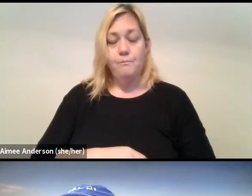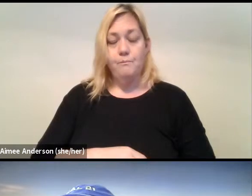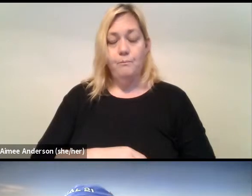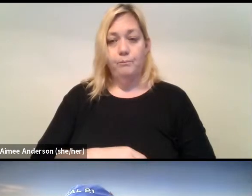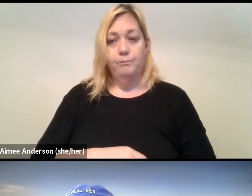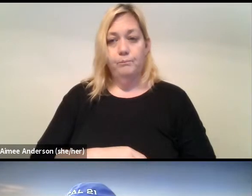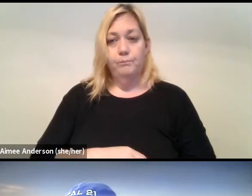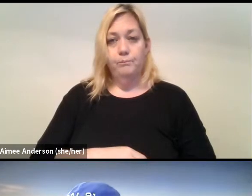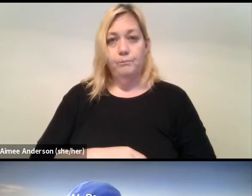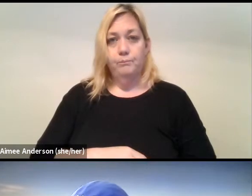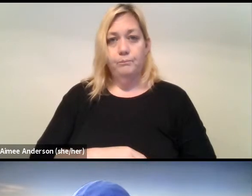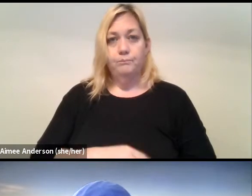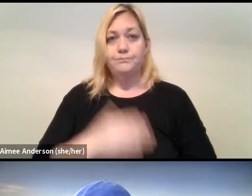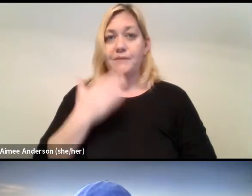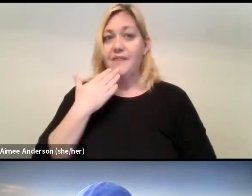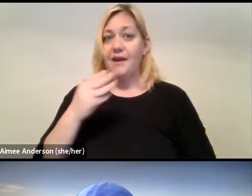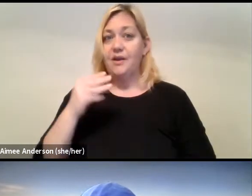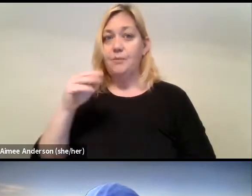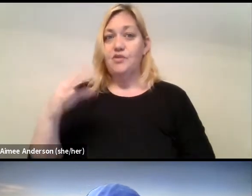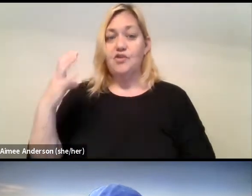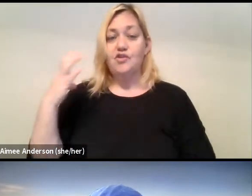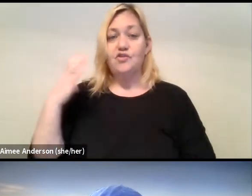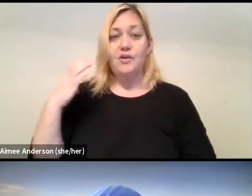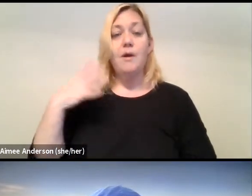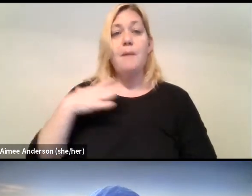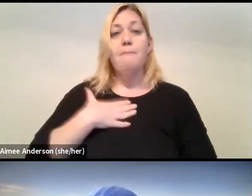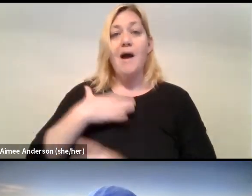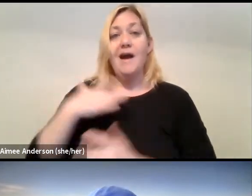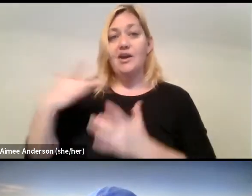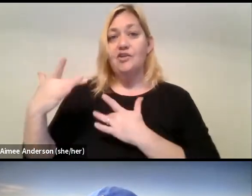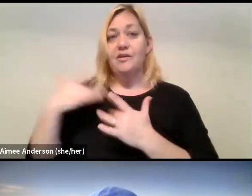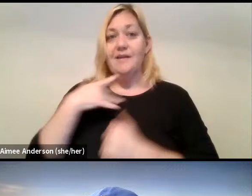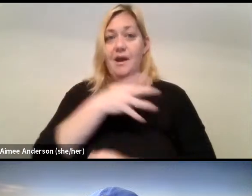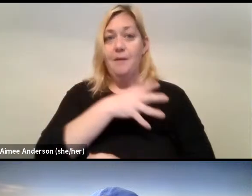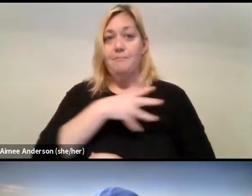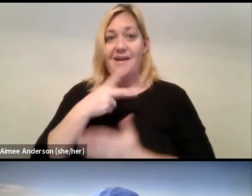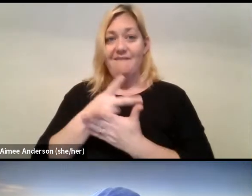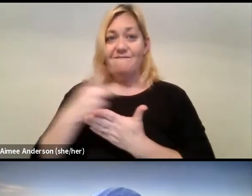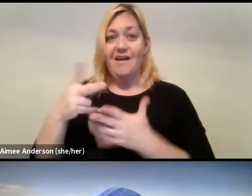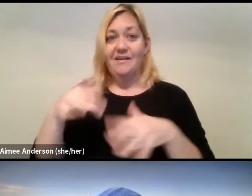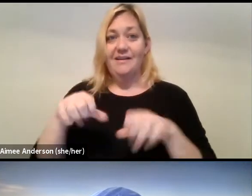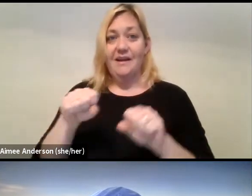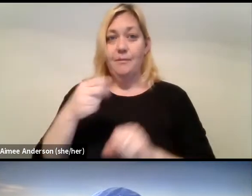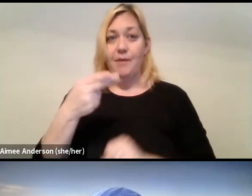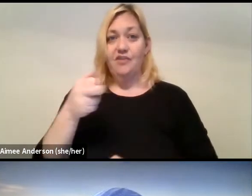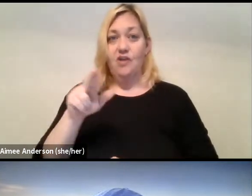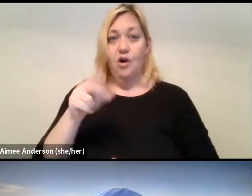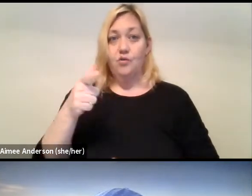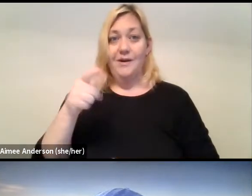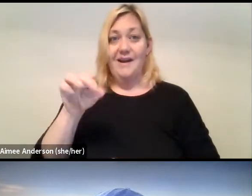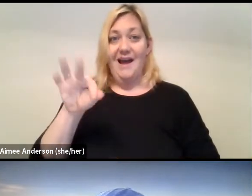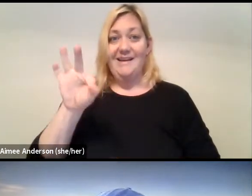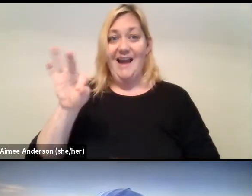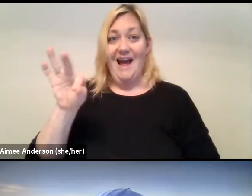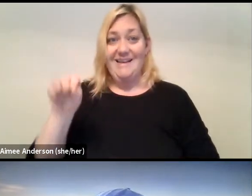Thank you, Mr. Chairman. My concern is that the committee failed to take up HR 2590, promoting human rights for Palestinian